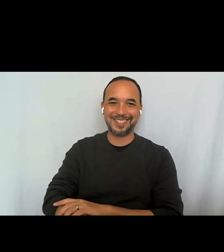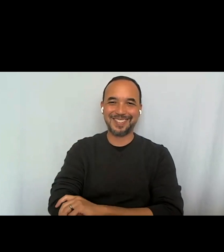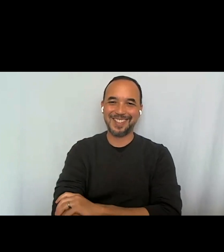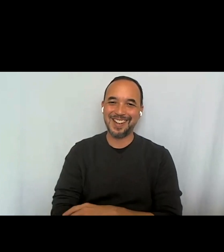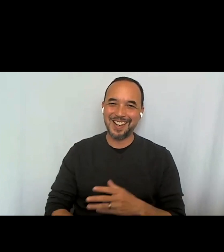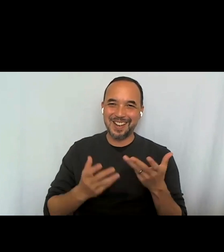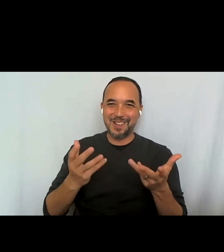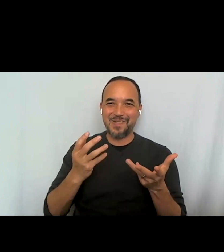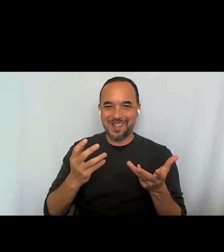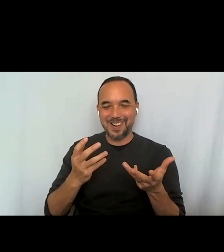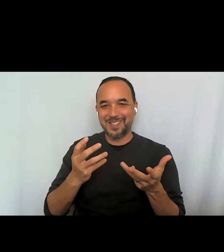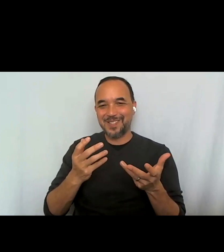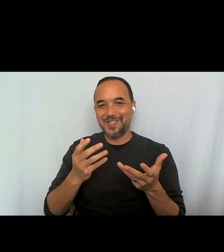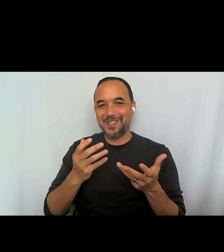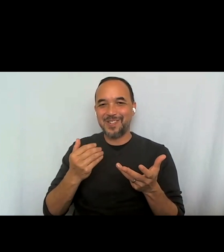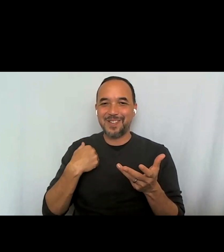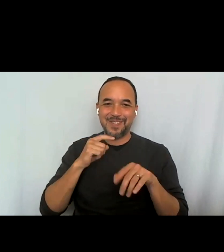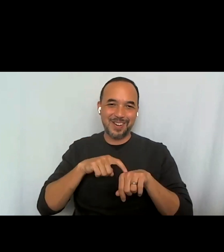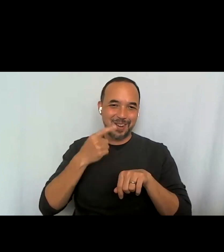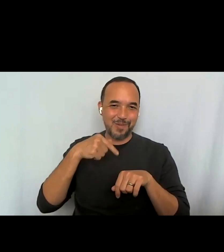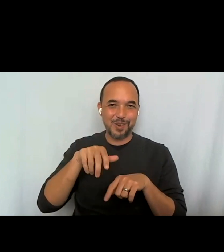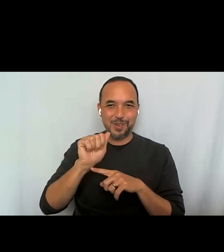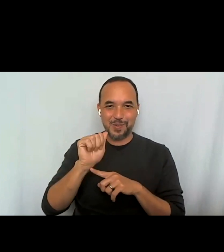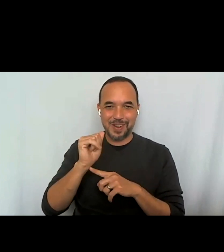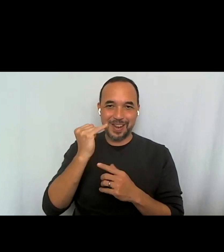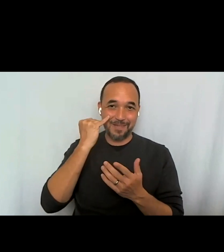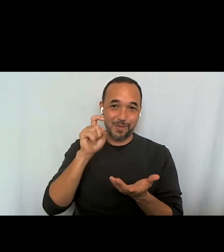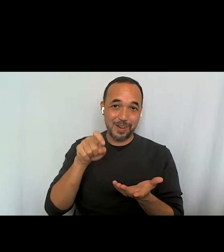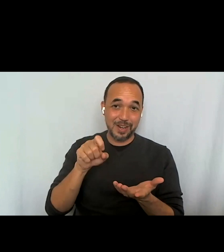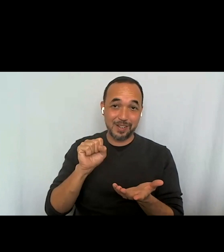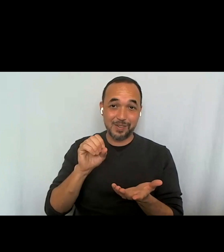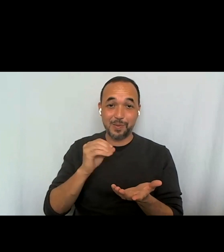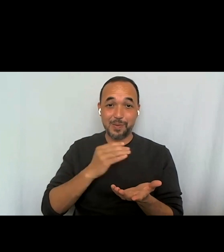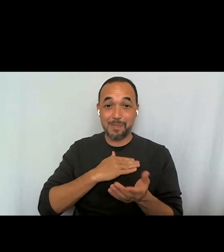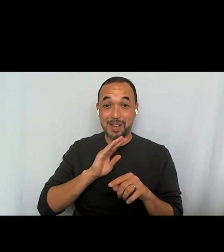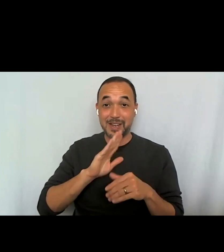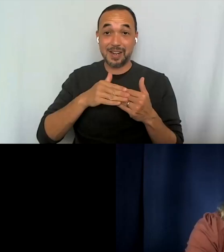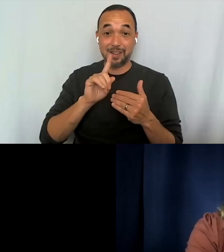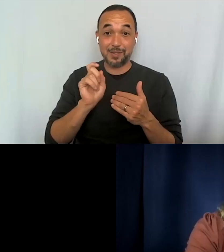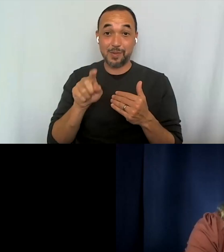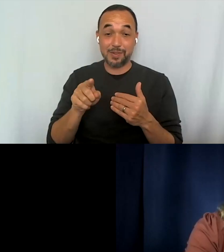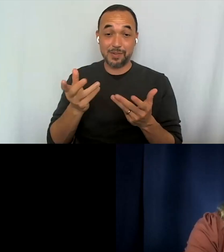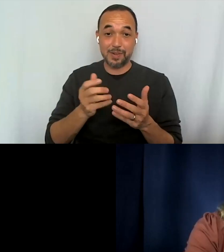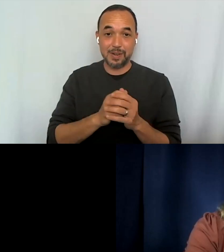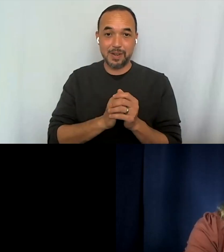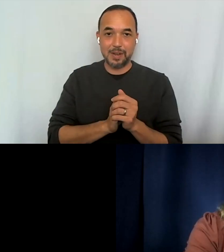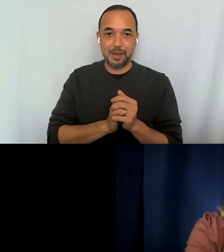have questions. So my question to you parents is,